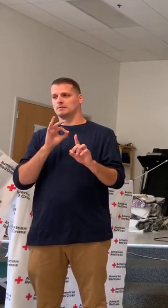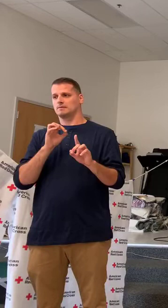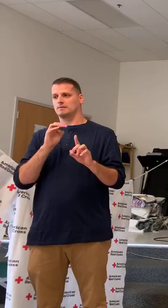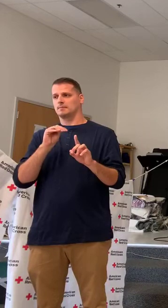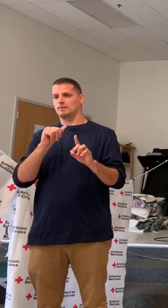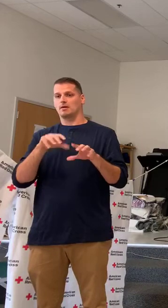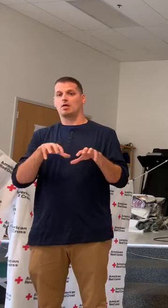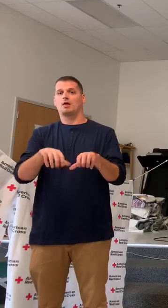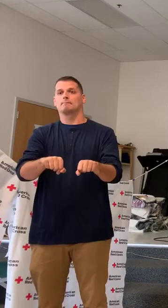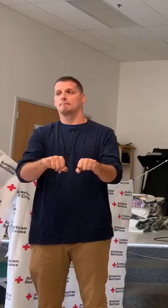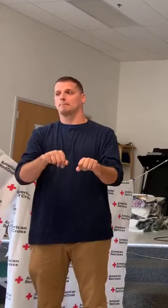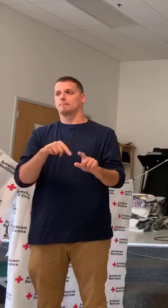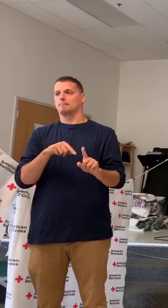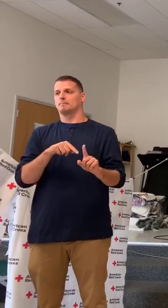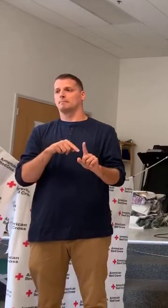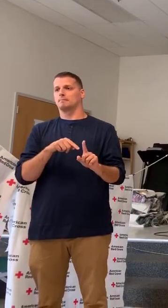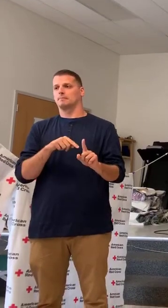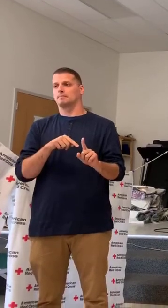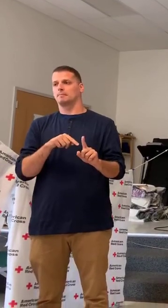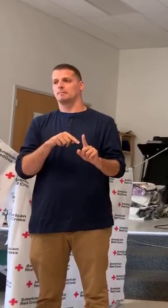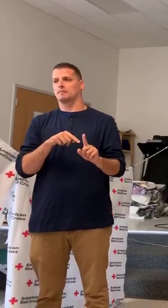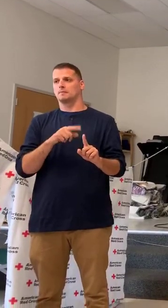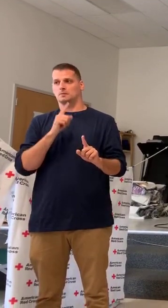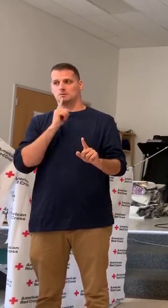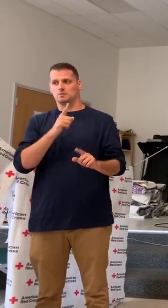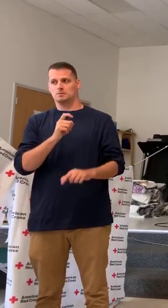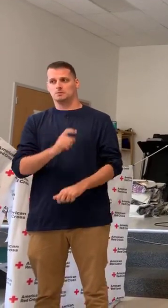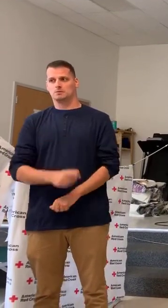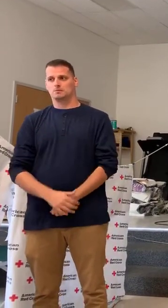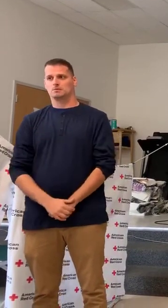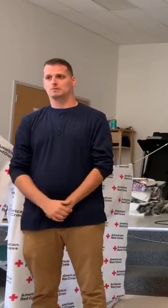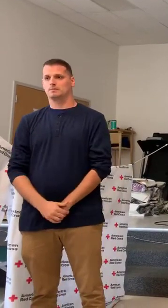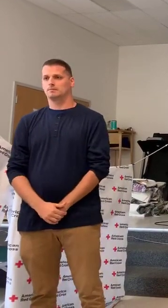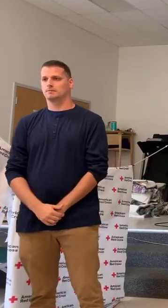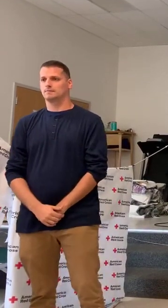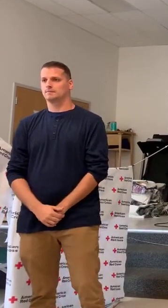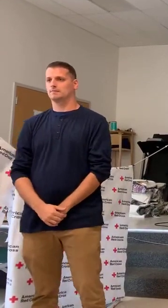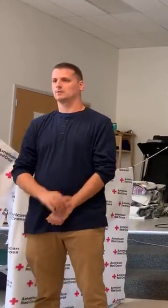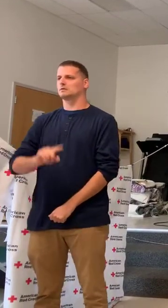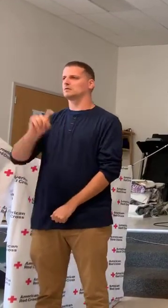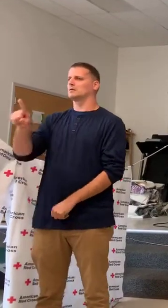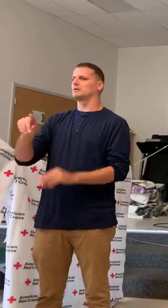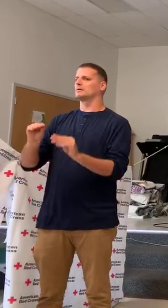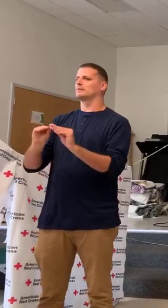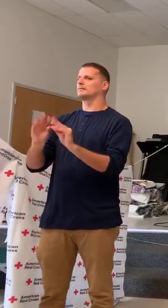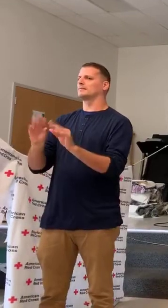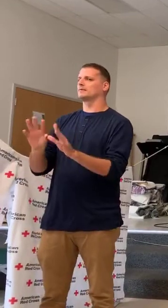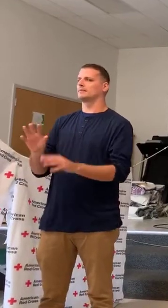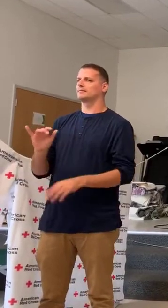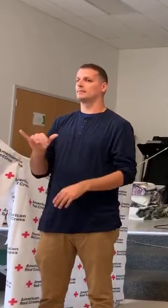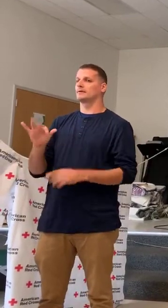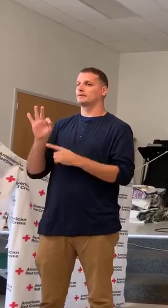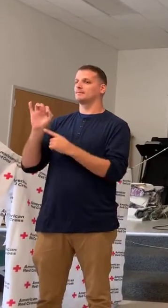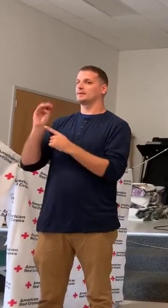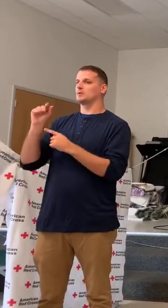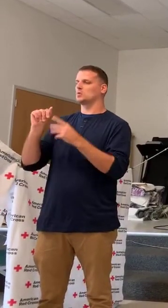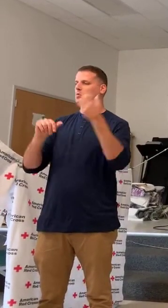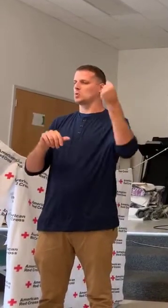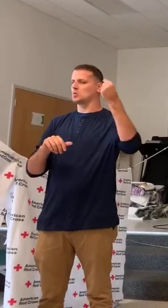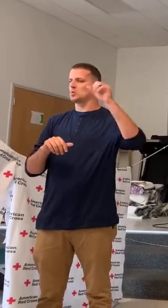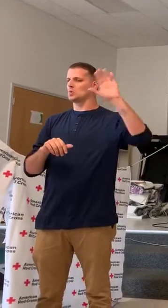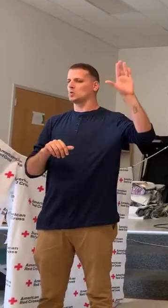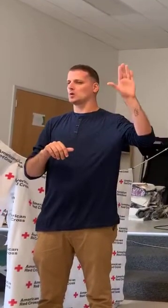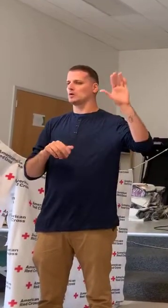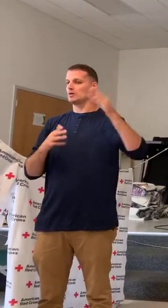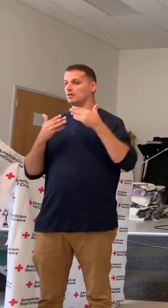help. Is that true? So question number one is, if somebody starts to rebuild before FEMA steps in, they won't get